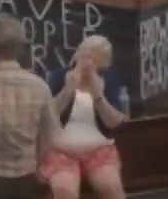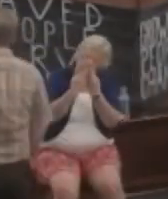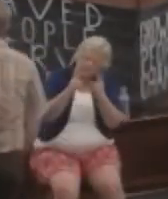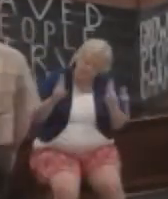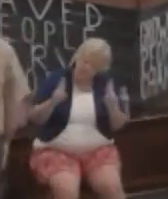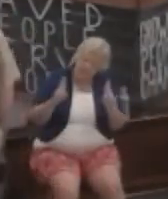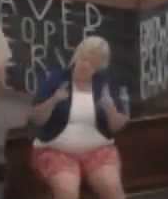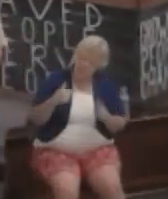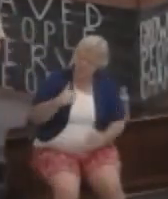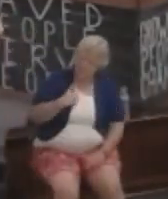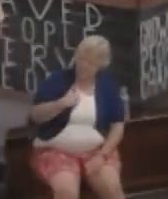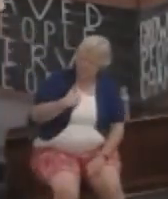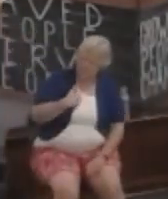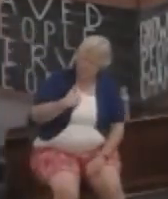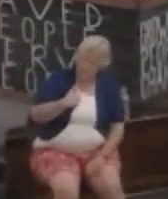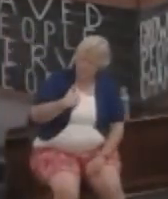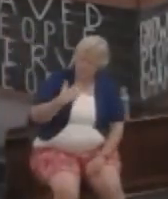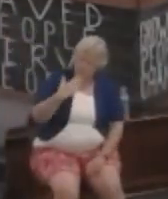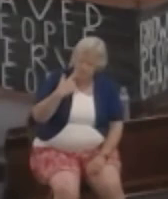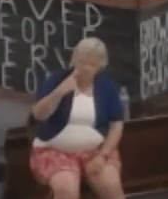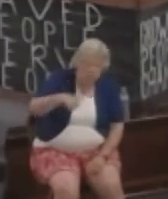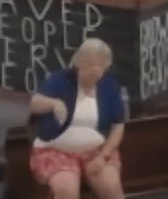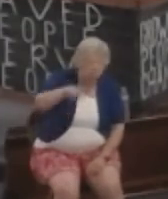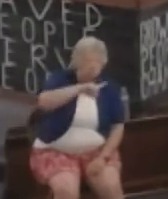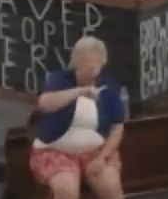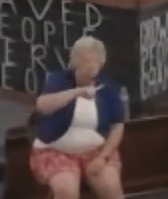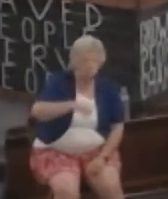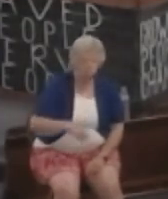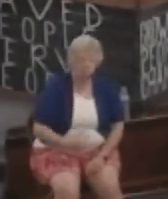And thank you for redeeming the other Christians that are here.